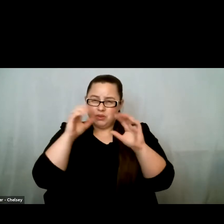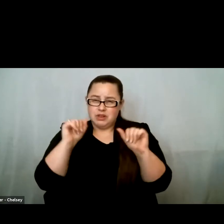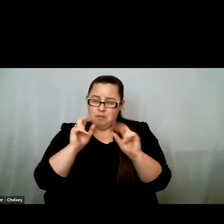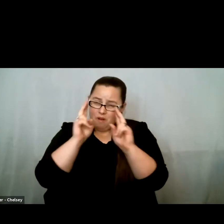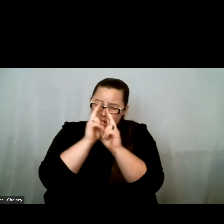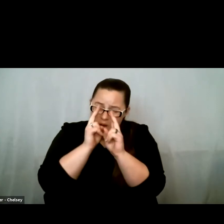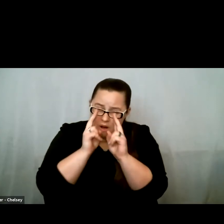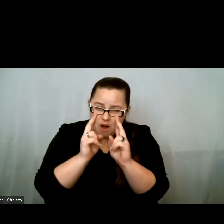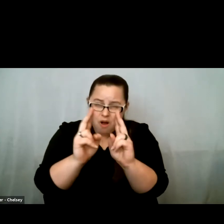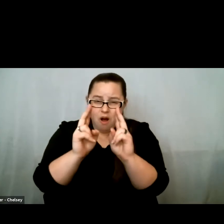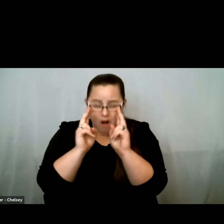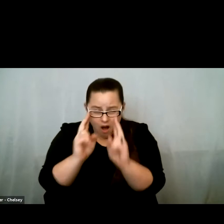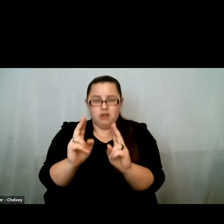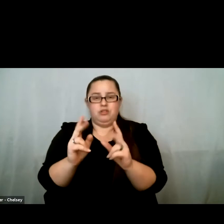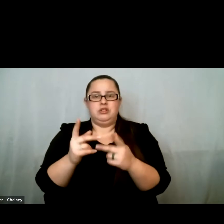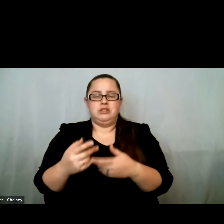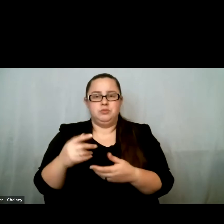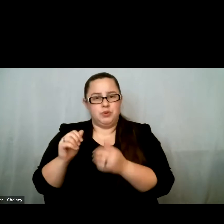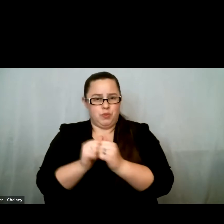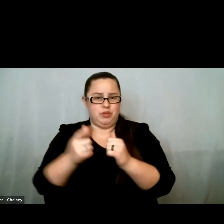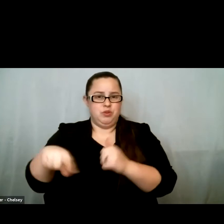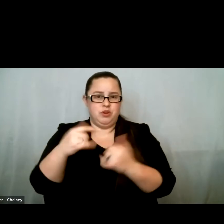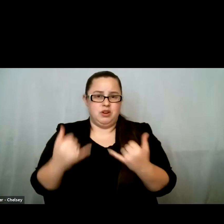in this very important event. I want to thank